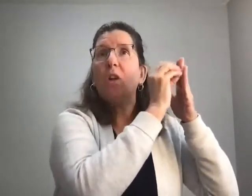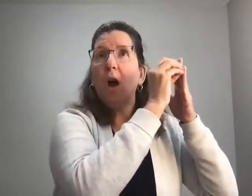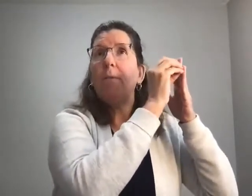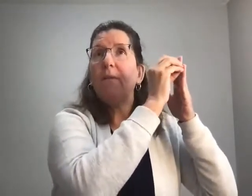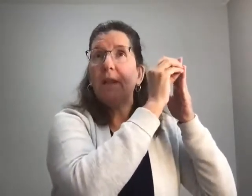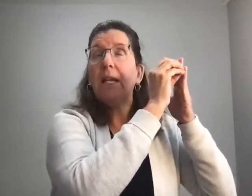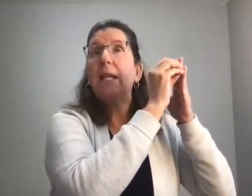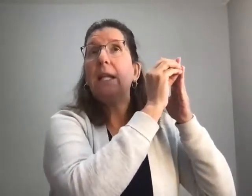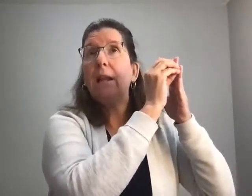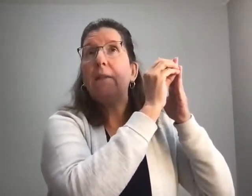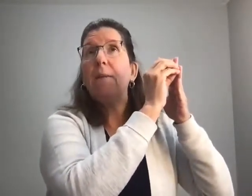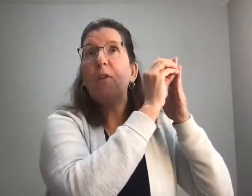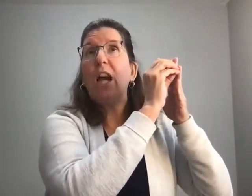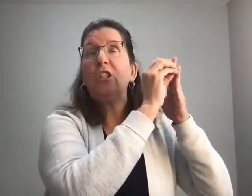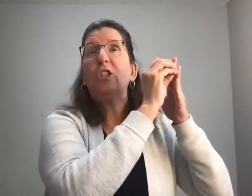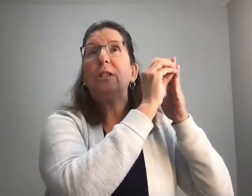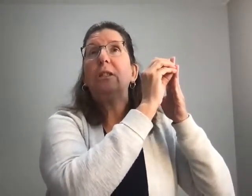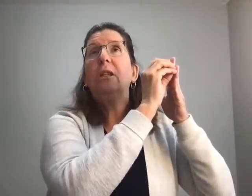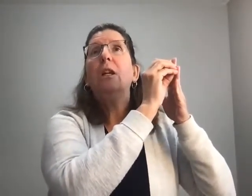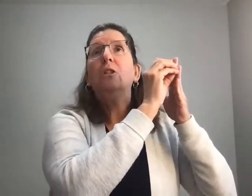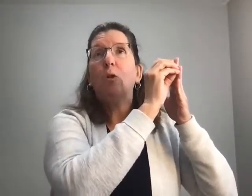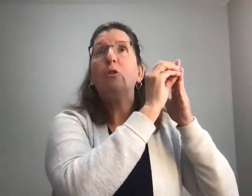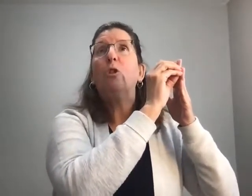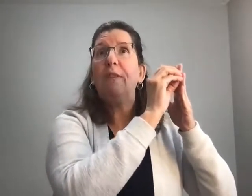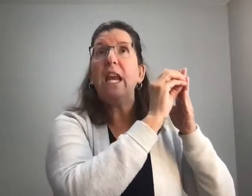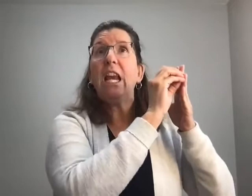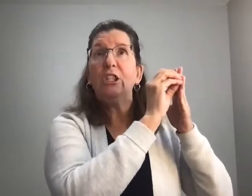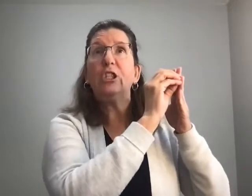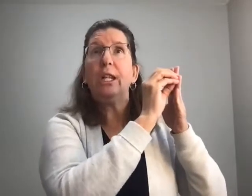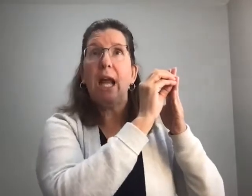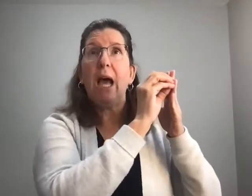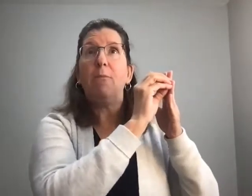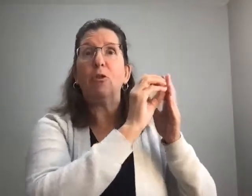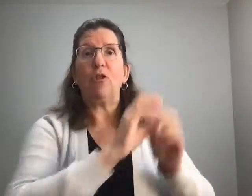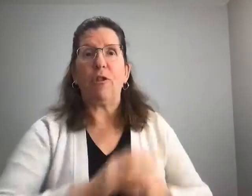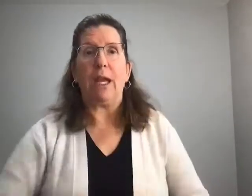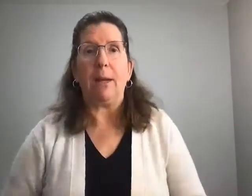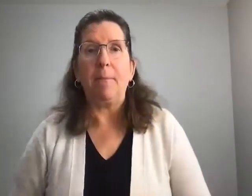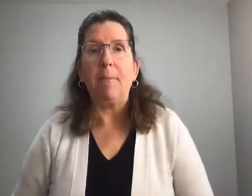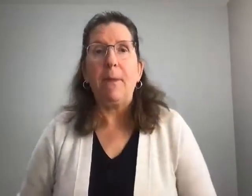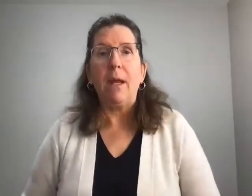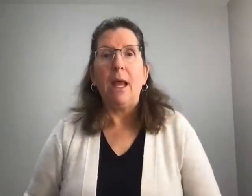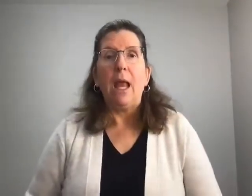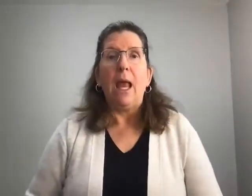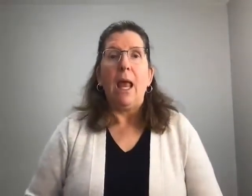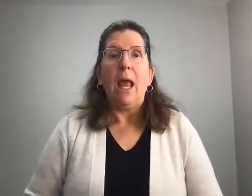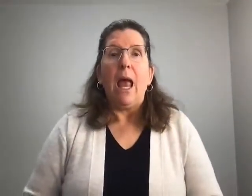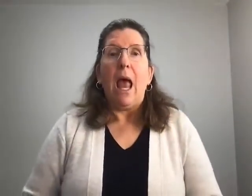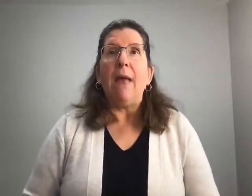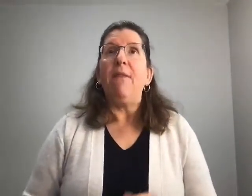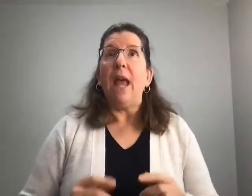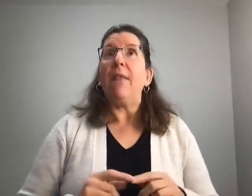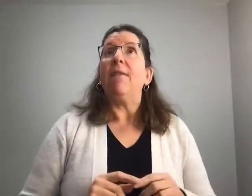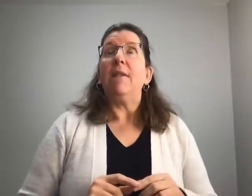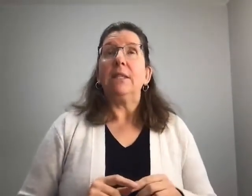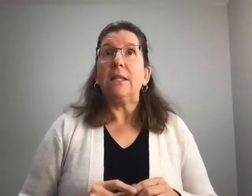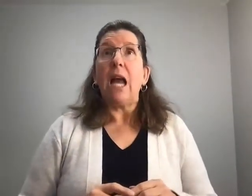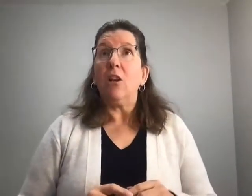top of the branches. So to the ancient apple tree. And then the cycles